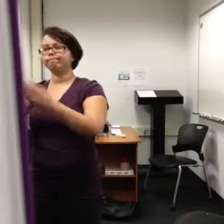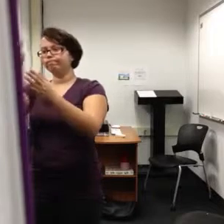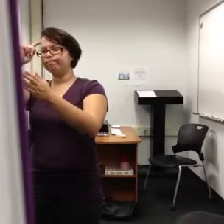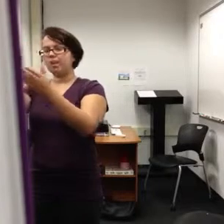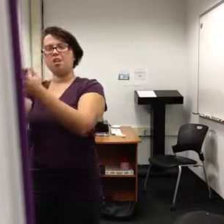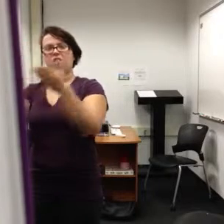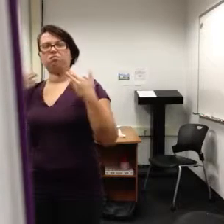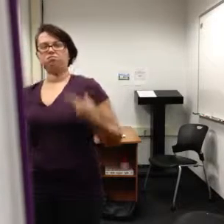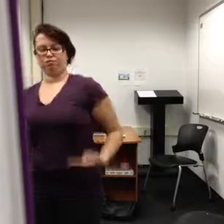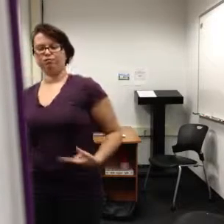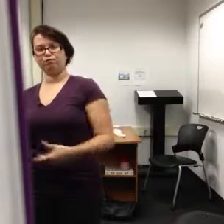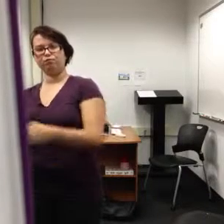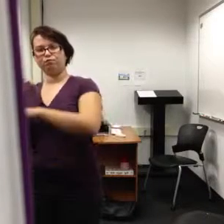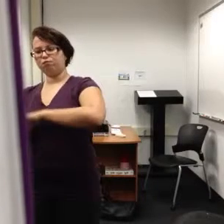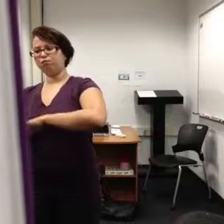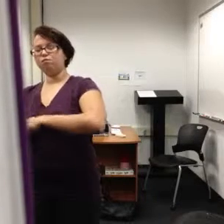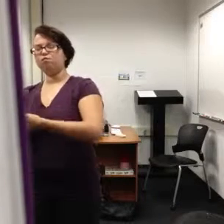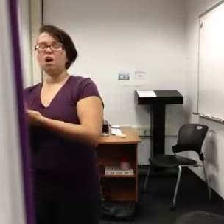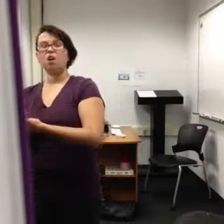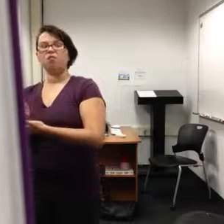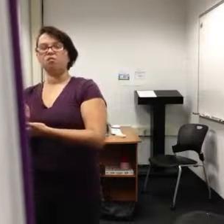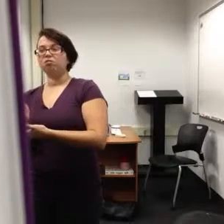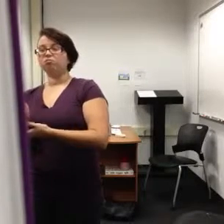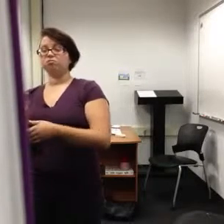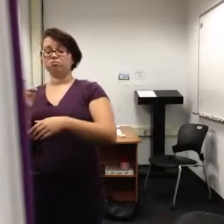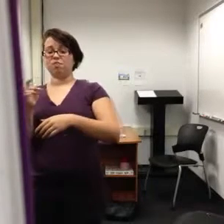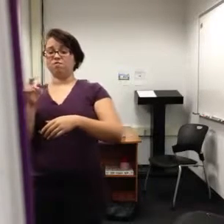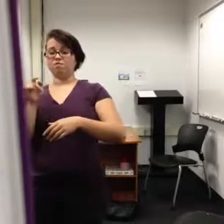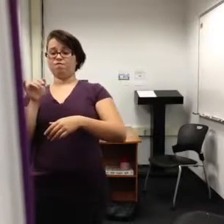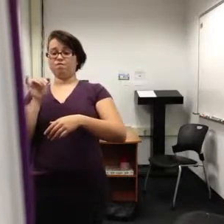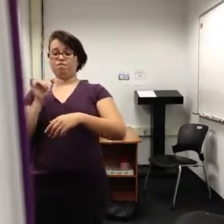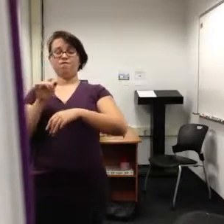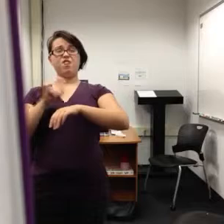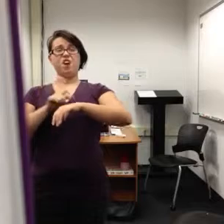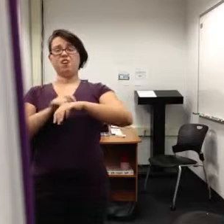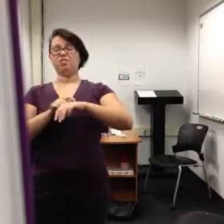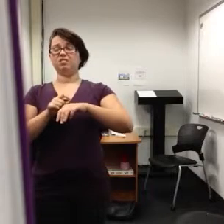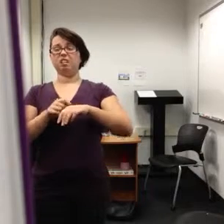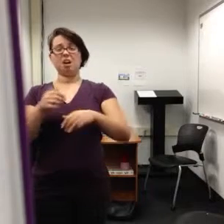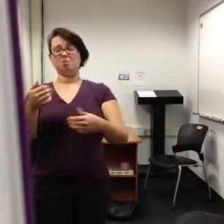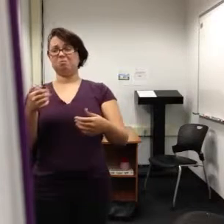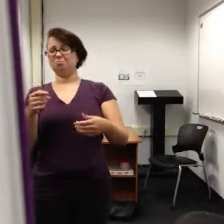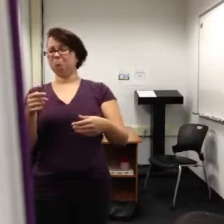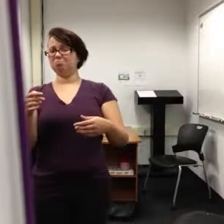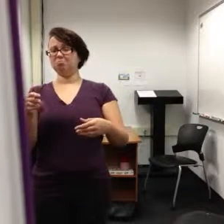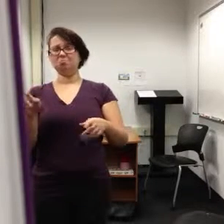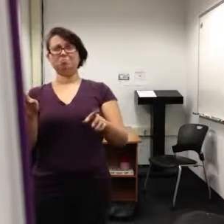Now, at that time, there was very little that the two agreed upon. After all, Hamilton thought we should have had a